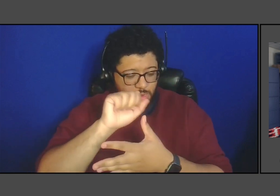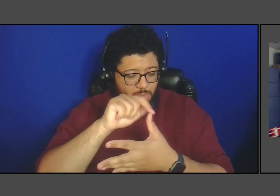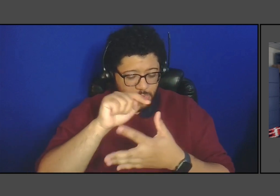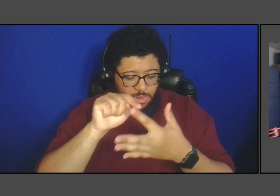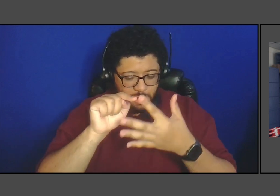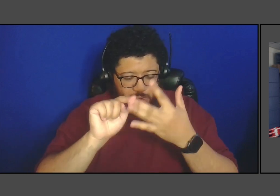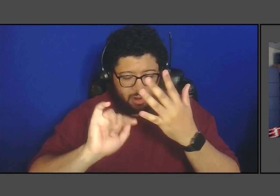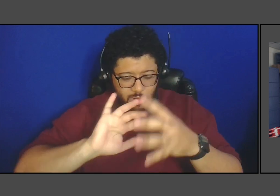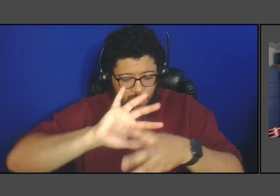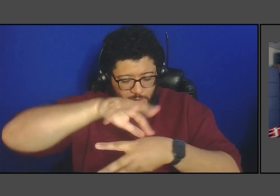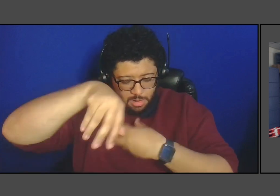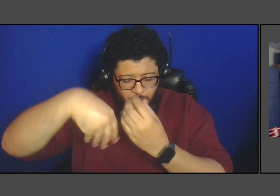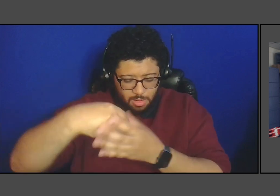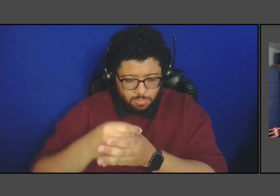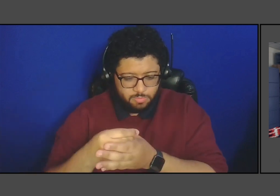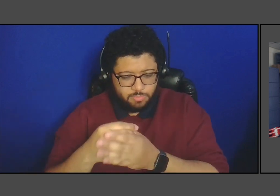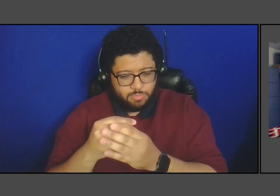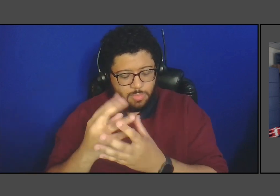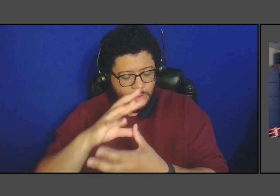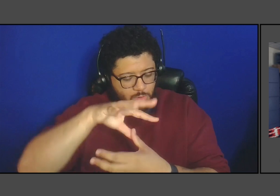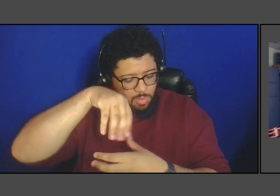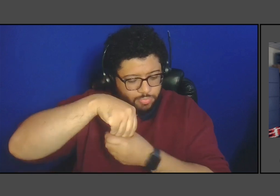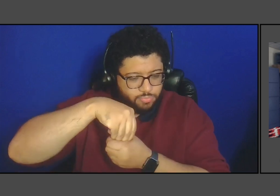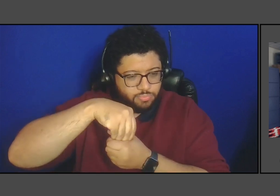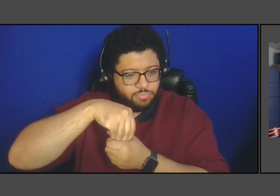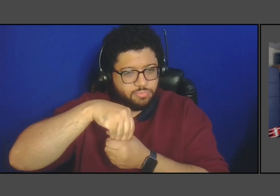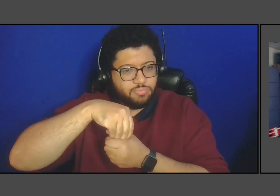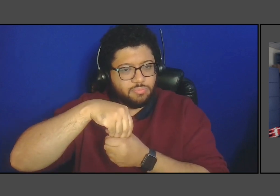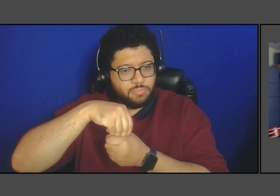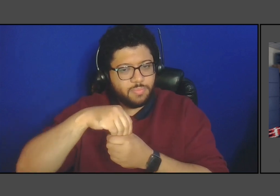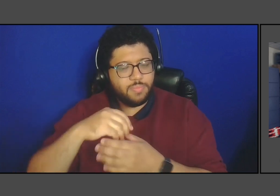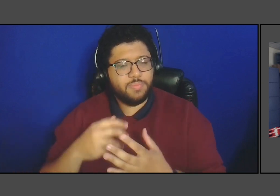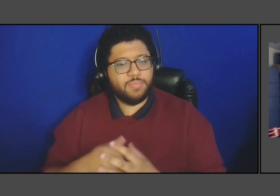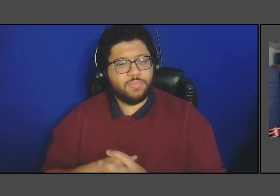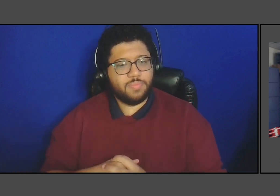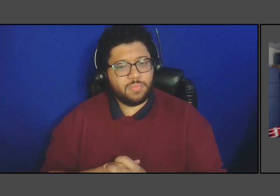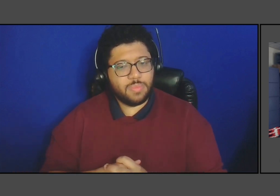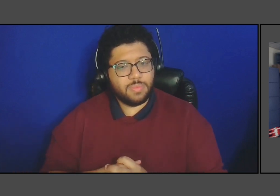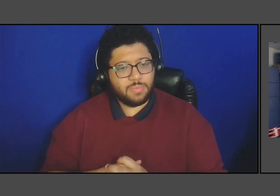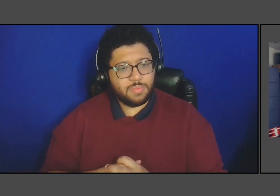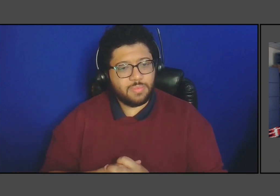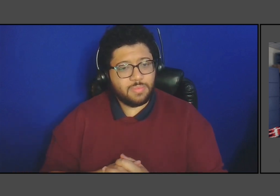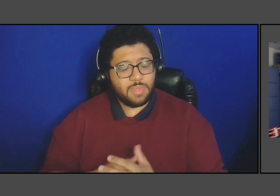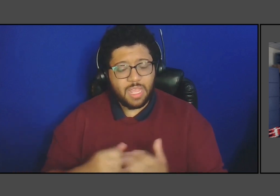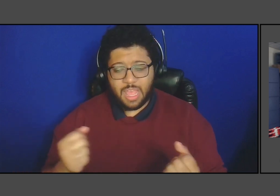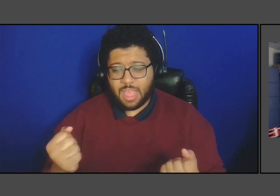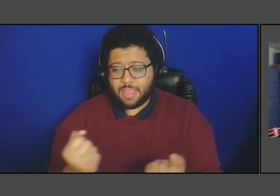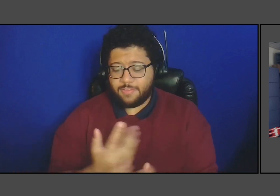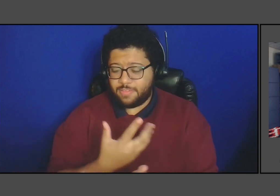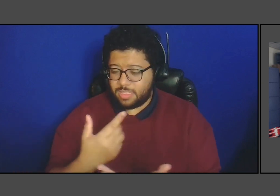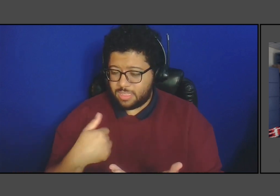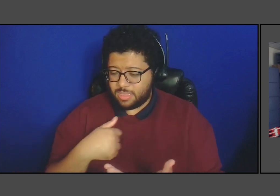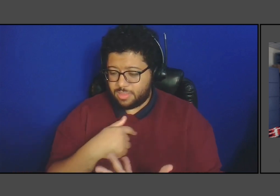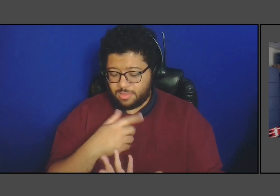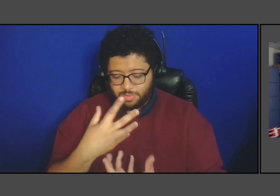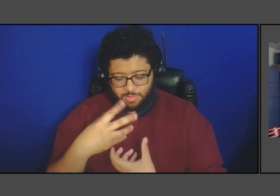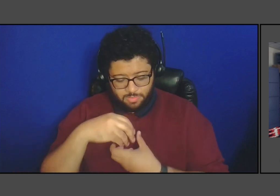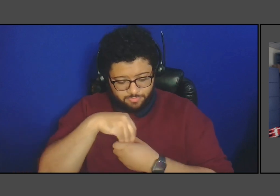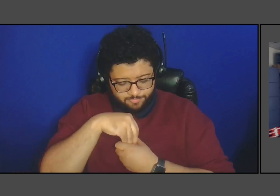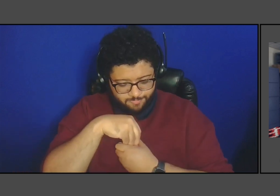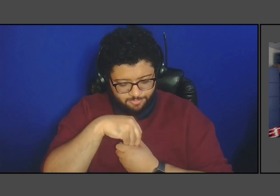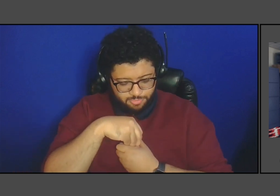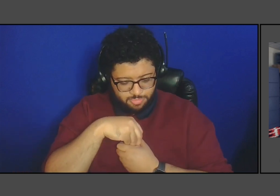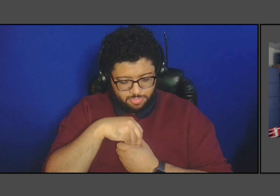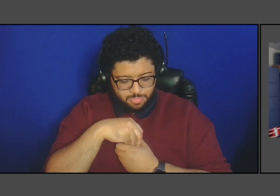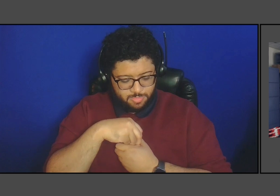that belief that what we hold, what runs that through our veins, from whether we're aware of it